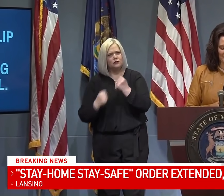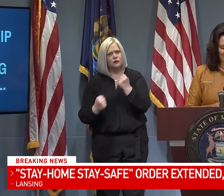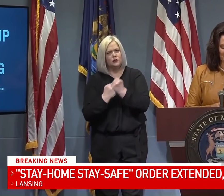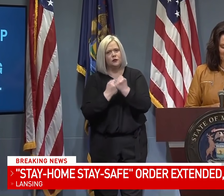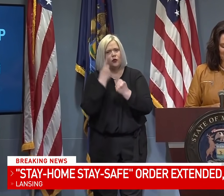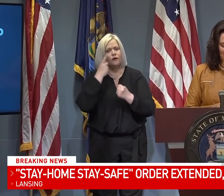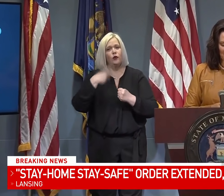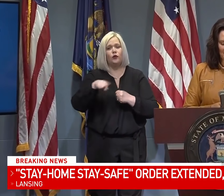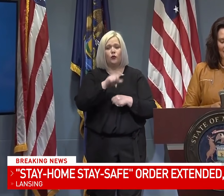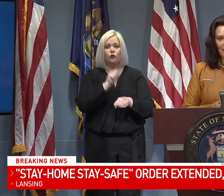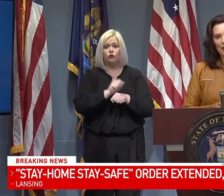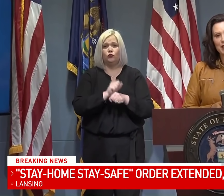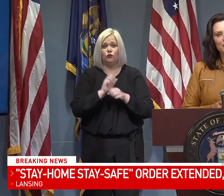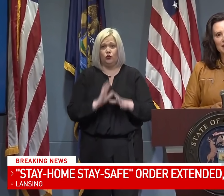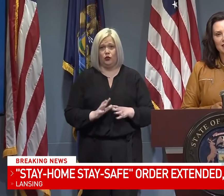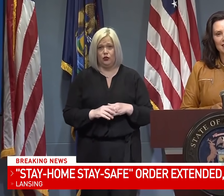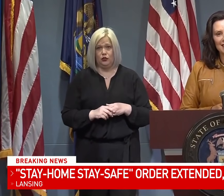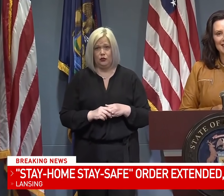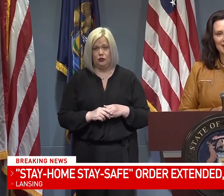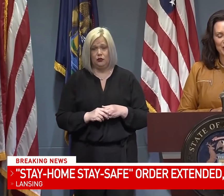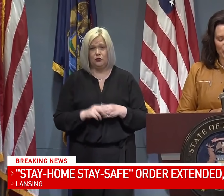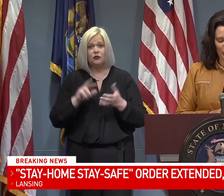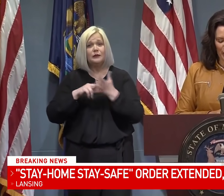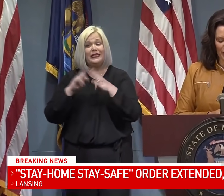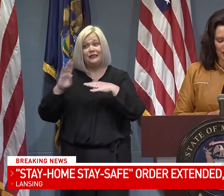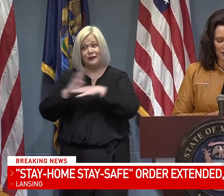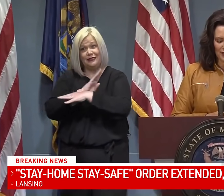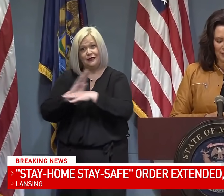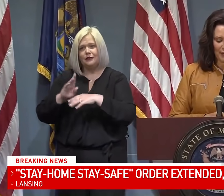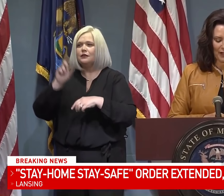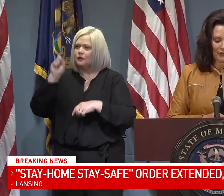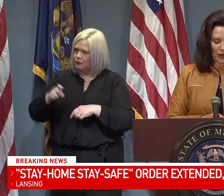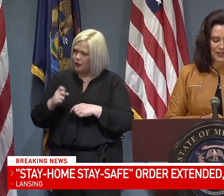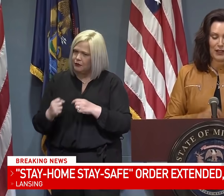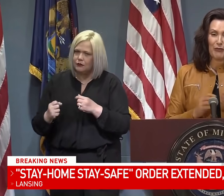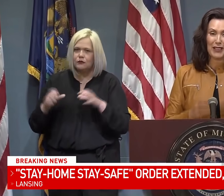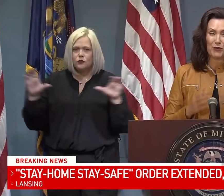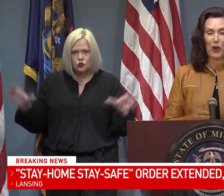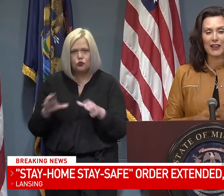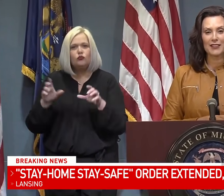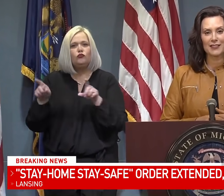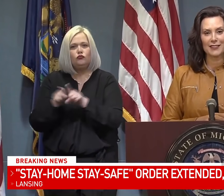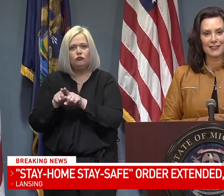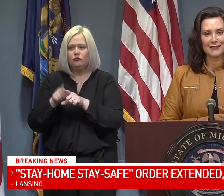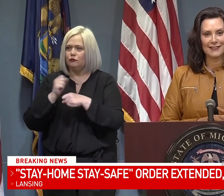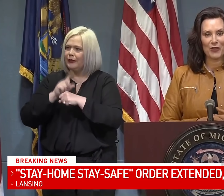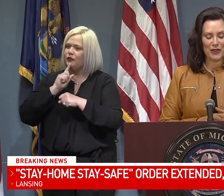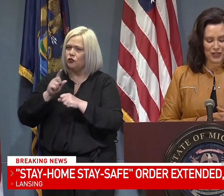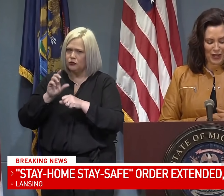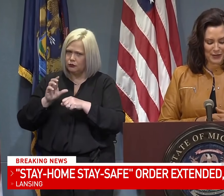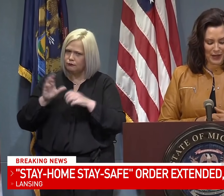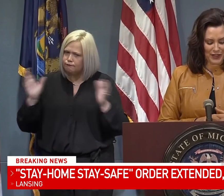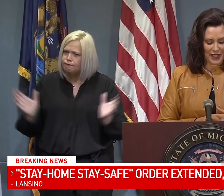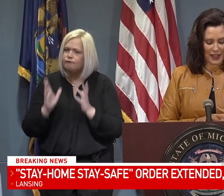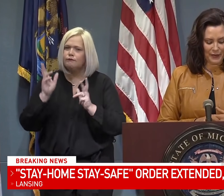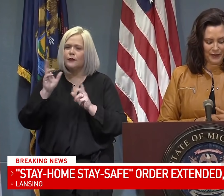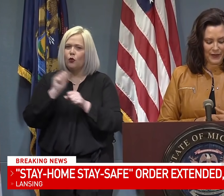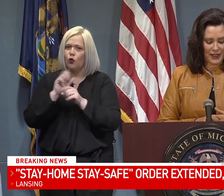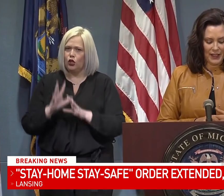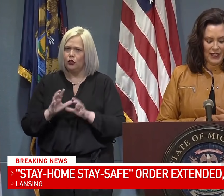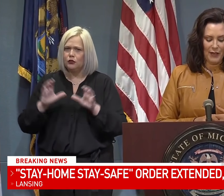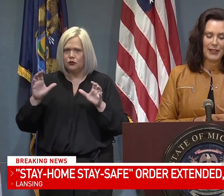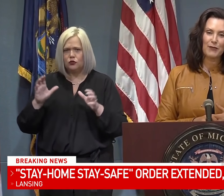those sectors. That means businesses need to do their part by enforcing the best practices that we've talked about